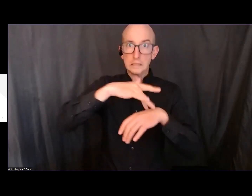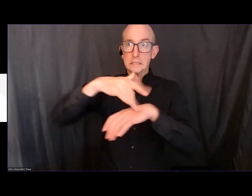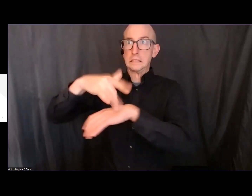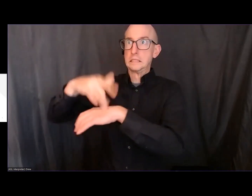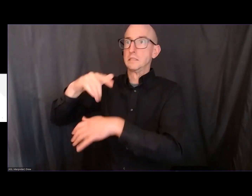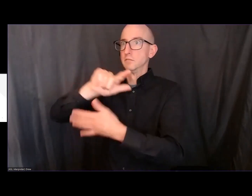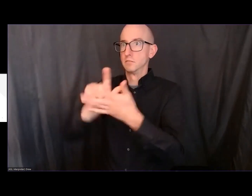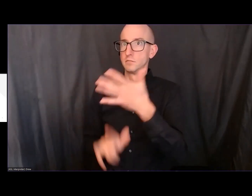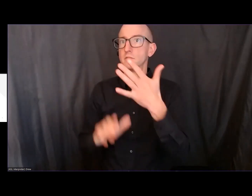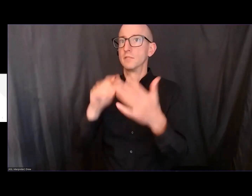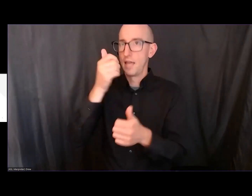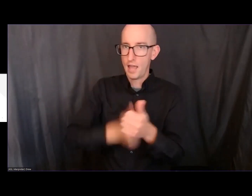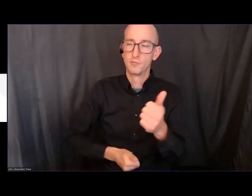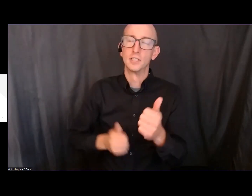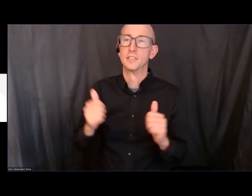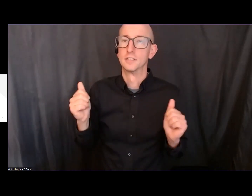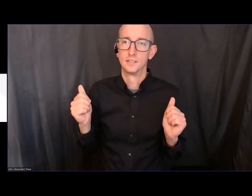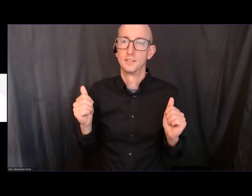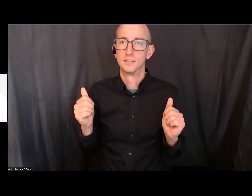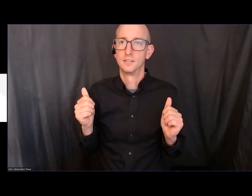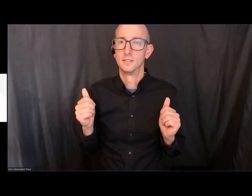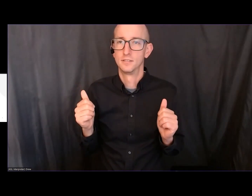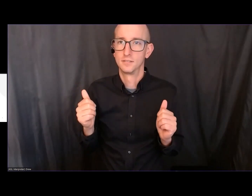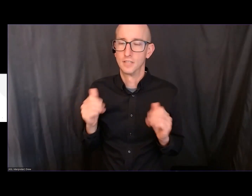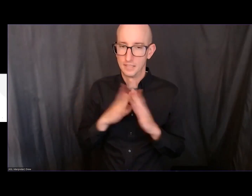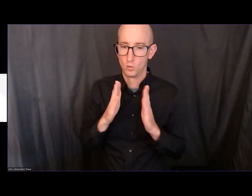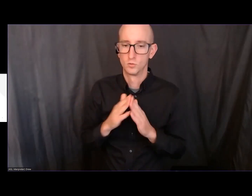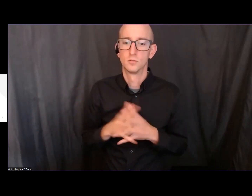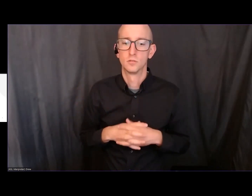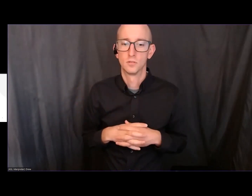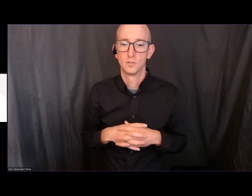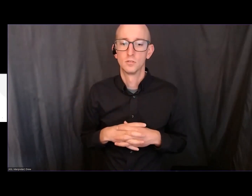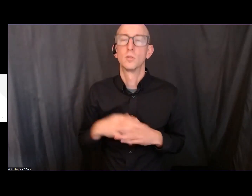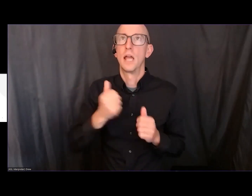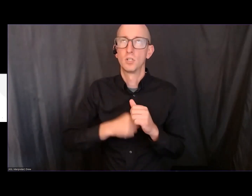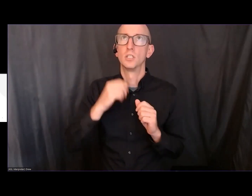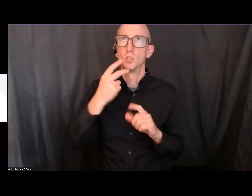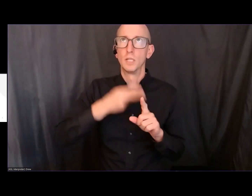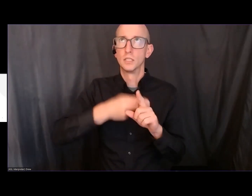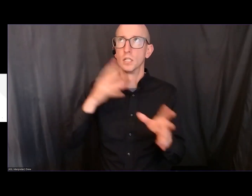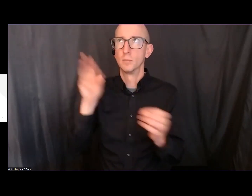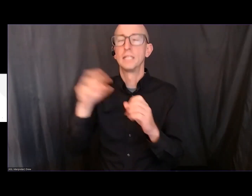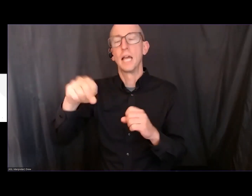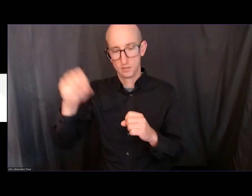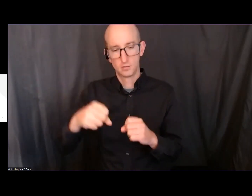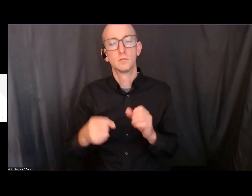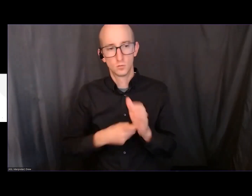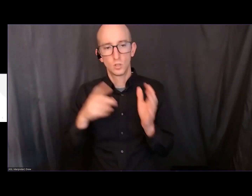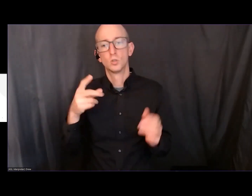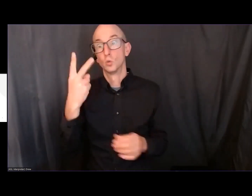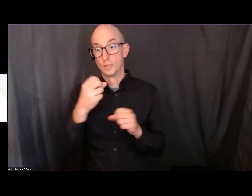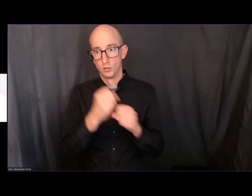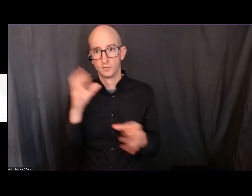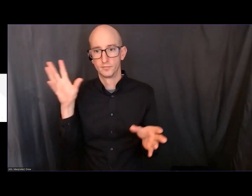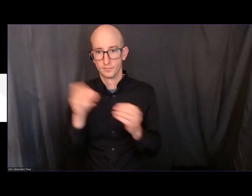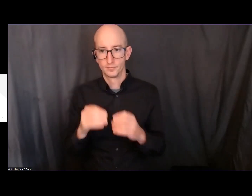go there, every 2 months. So at least, we can sort of get started as long as we're doing the meat of the work